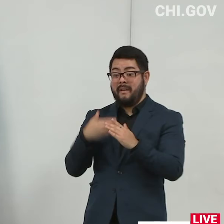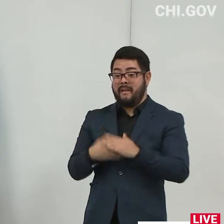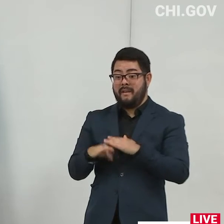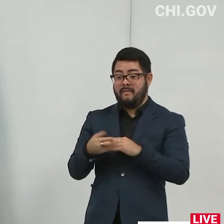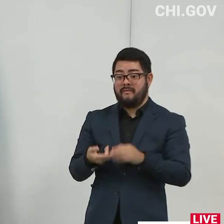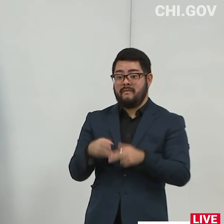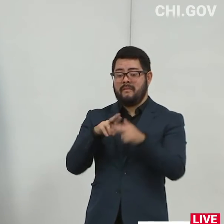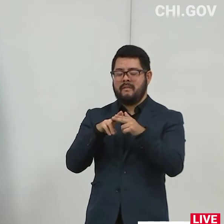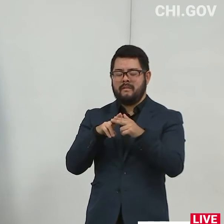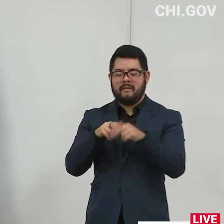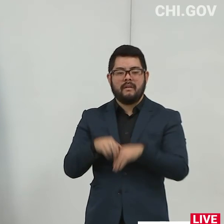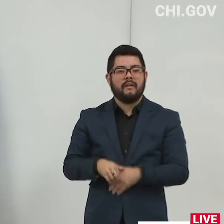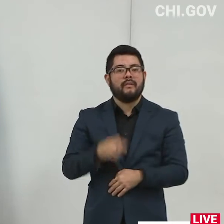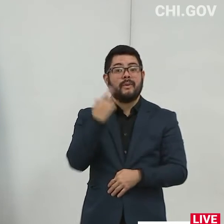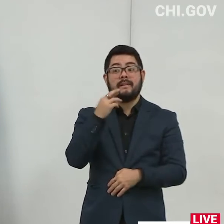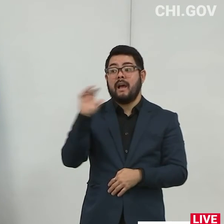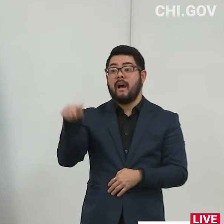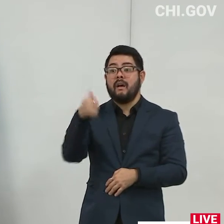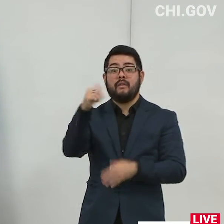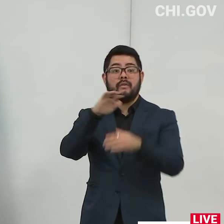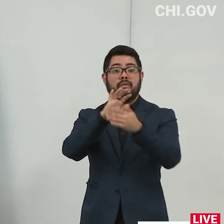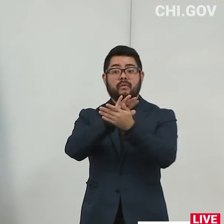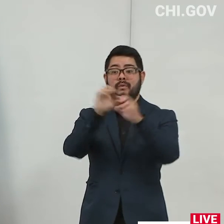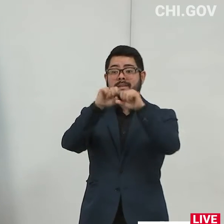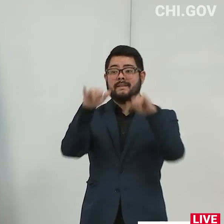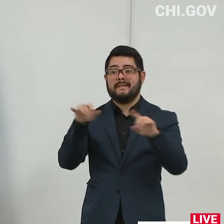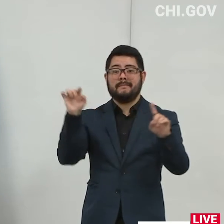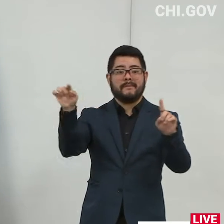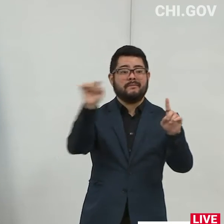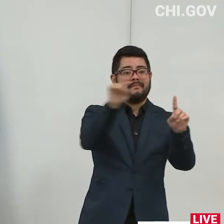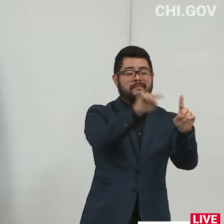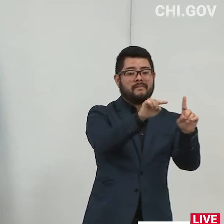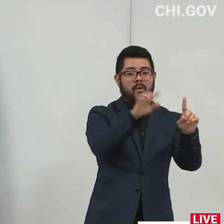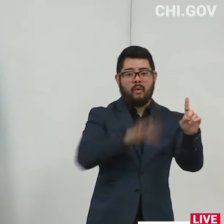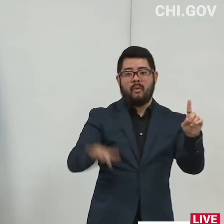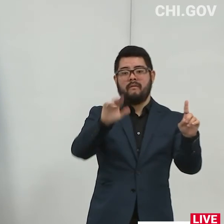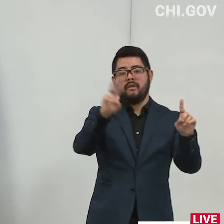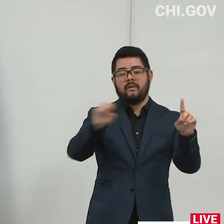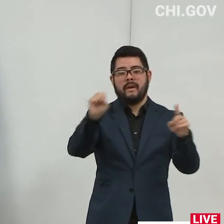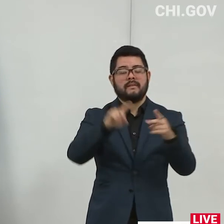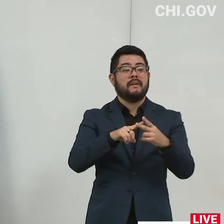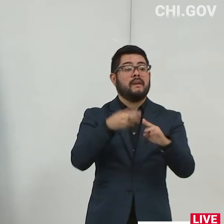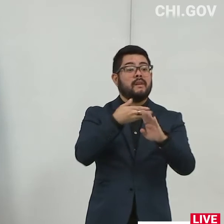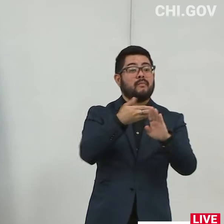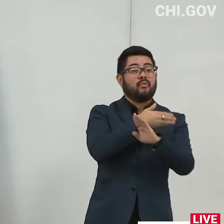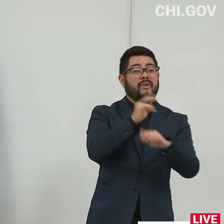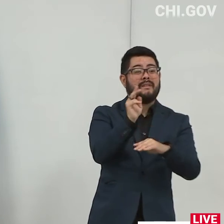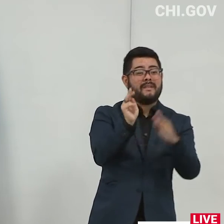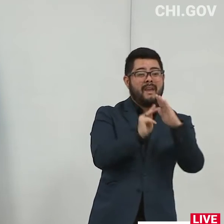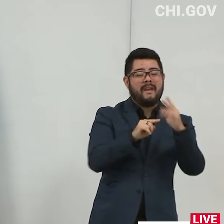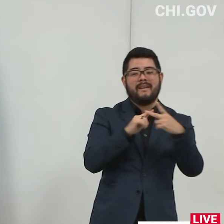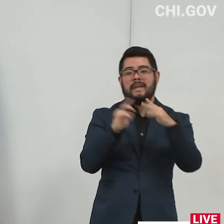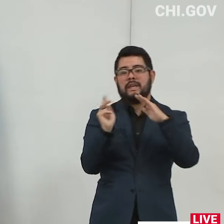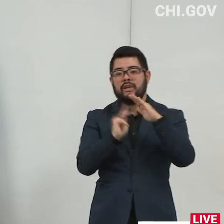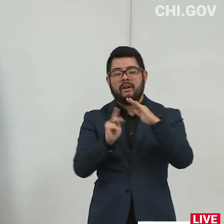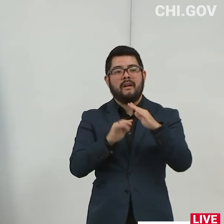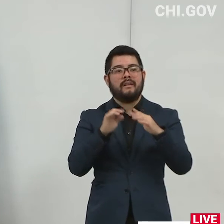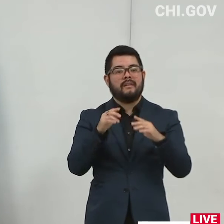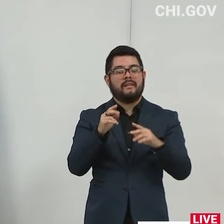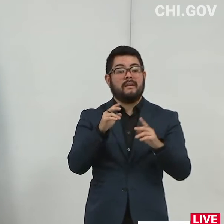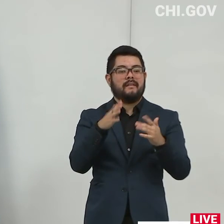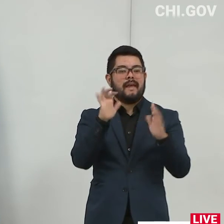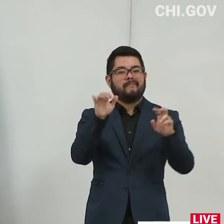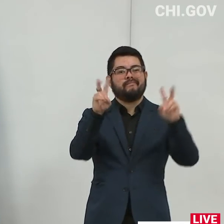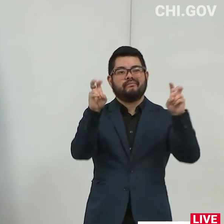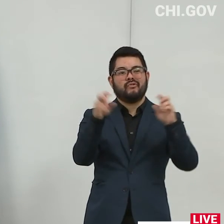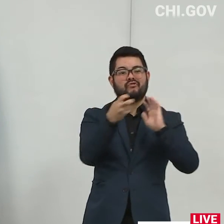in other school systems across the country is that students in pre-K, kindergarten, and some of those transition grades, there has been some fall off there.